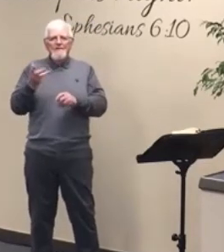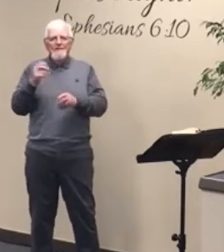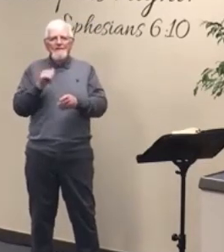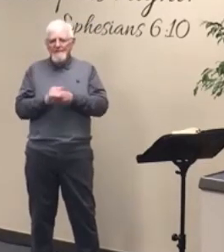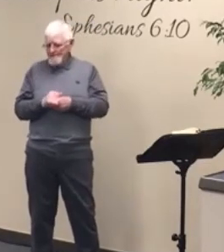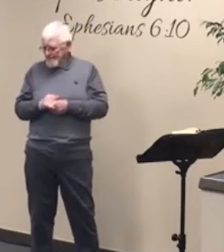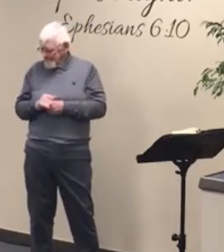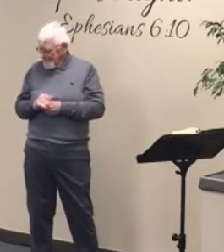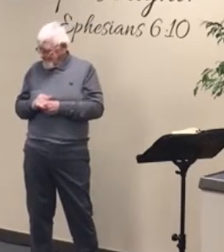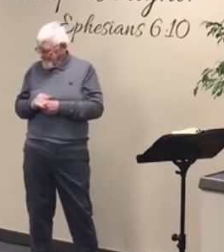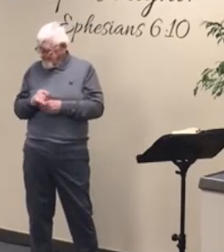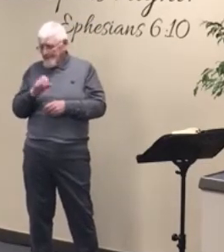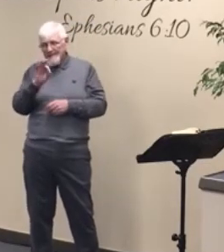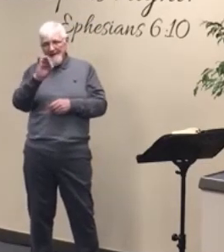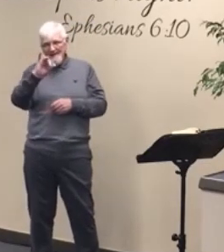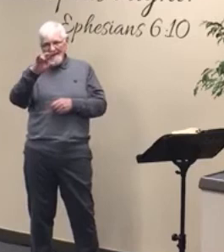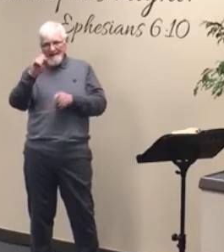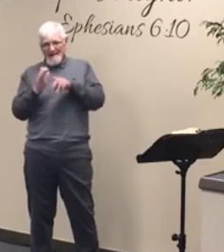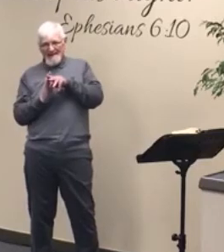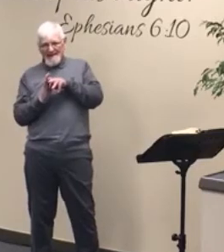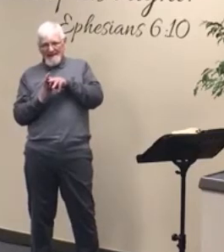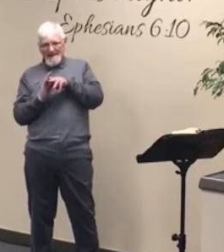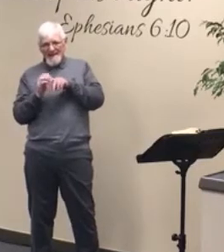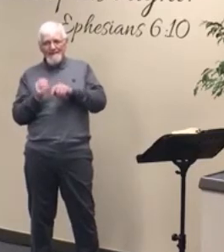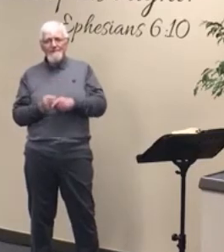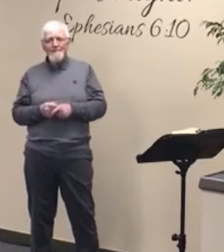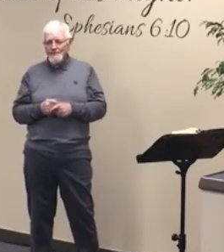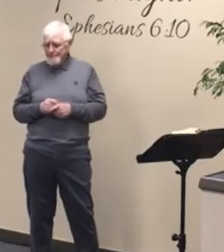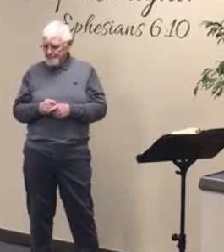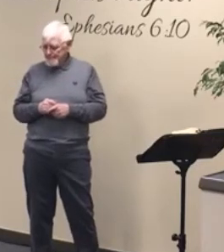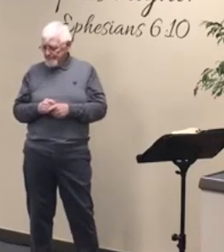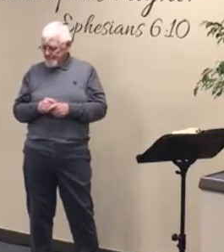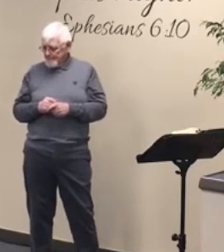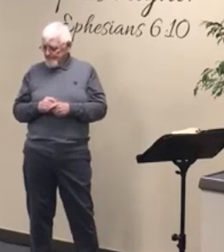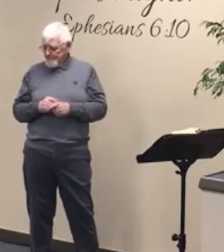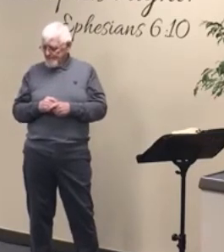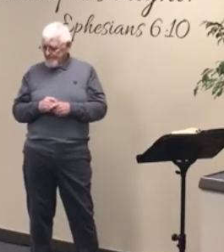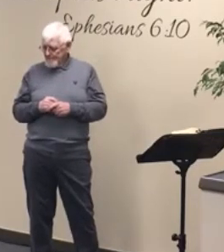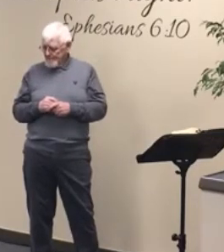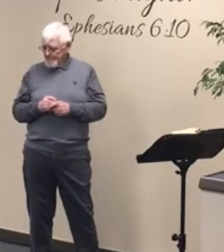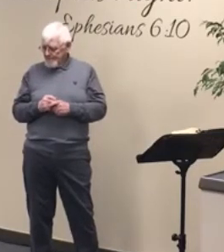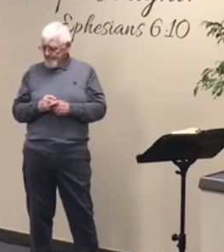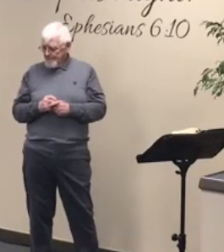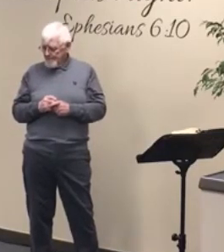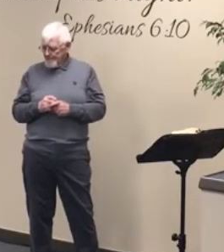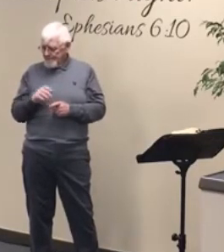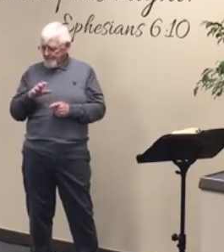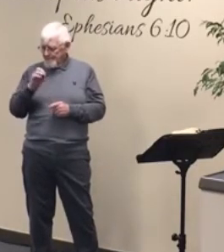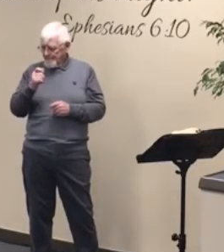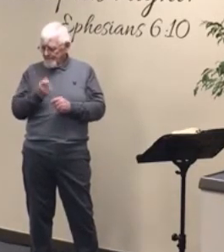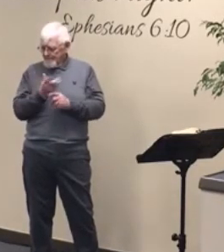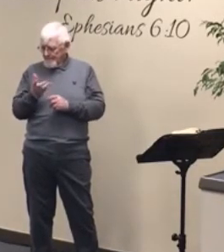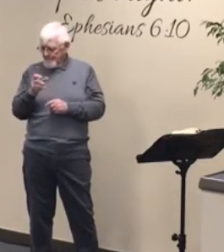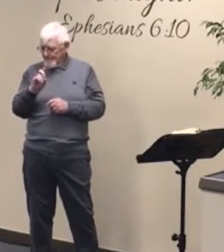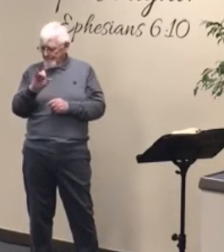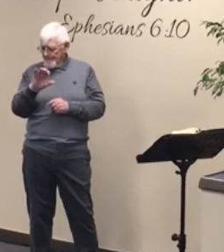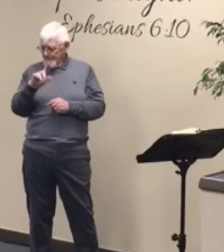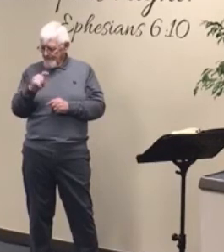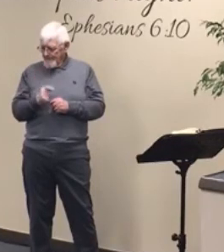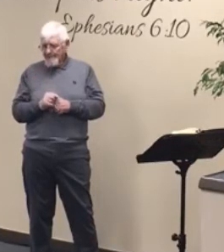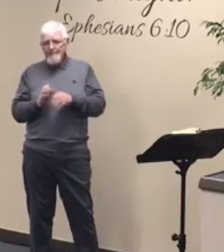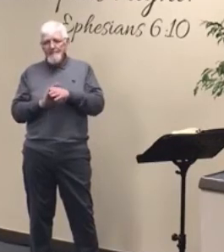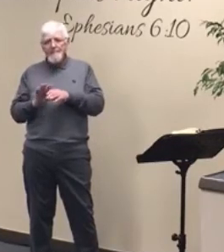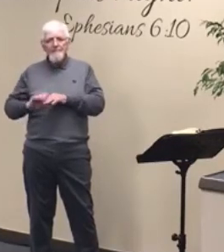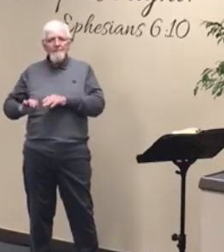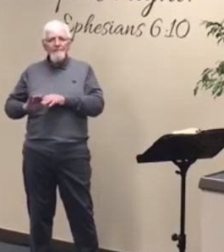know, powerful, earth-shattering sermon. I'm just a rusty, it's probably the one you found in the dirt and it barely grinds off the edges